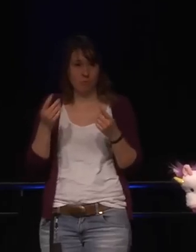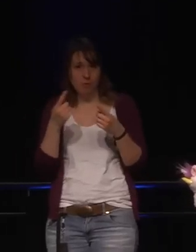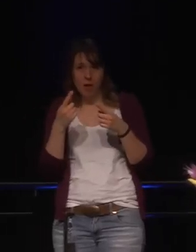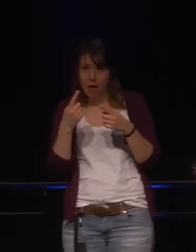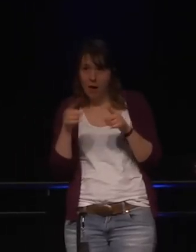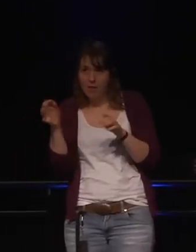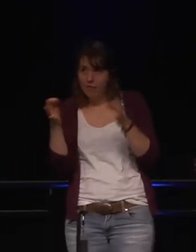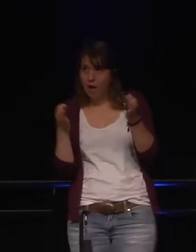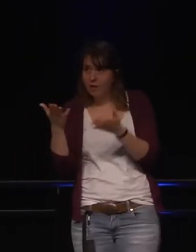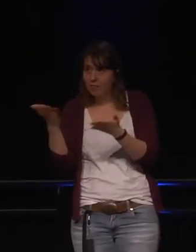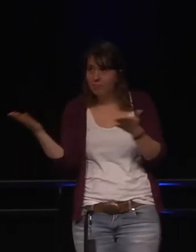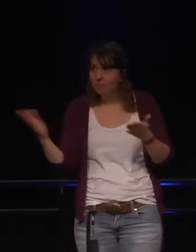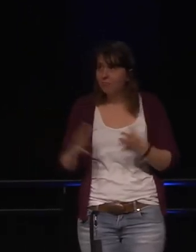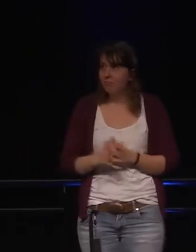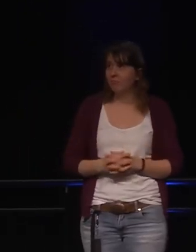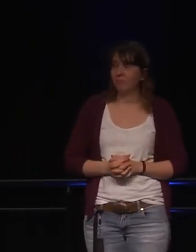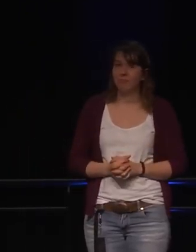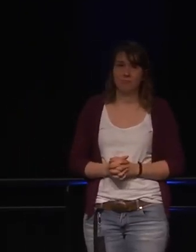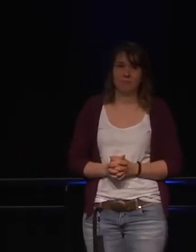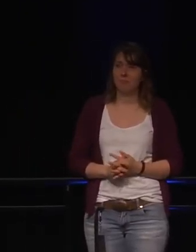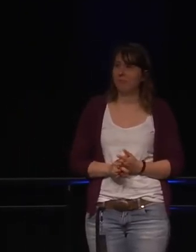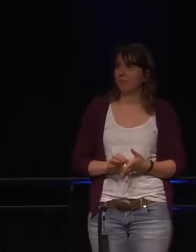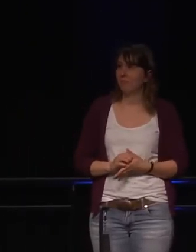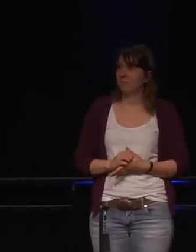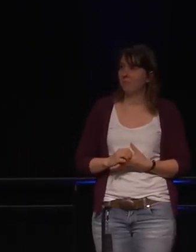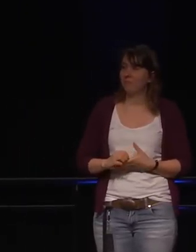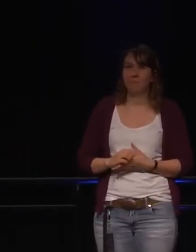Otherwise, I won't buy your product.